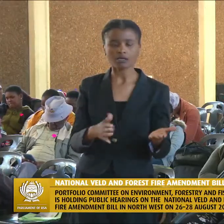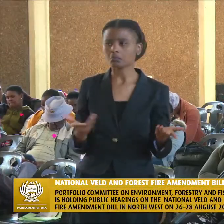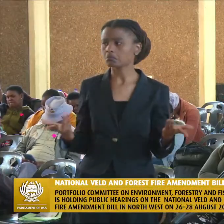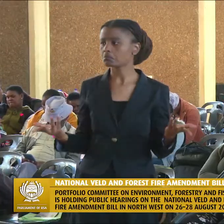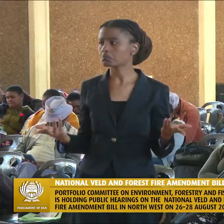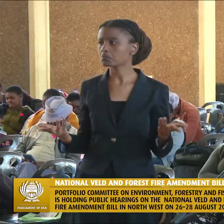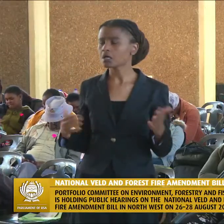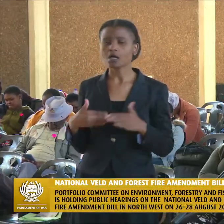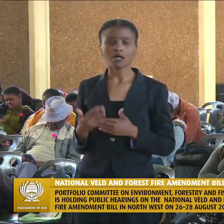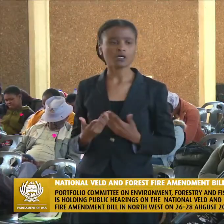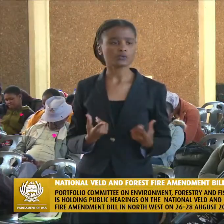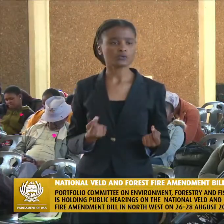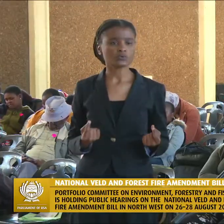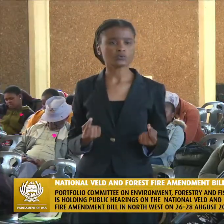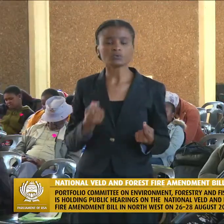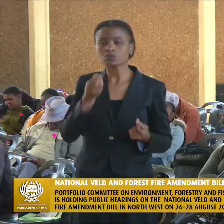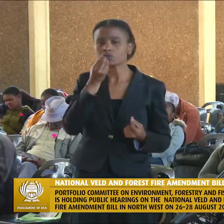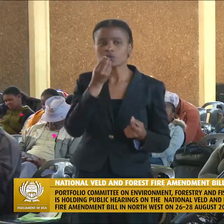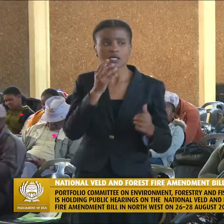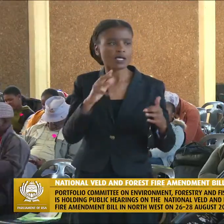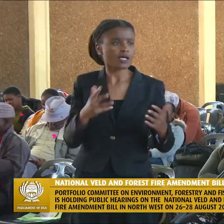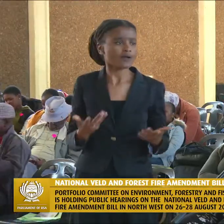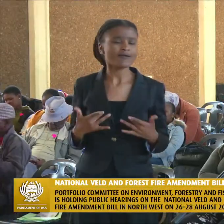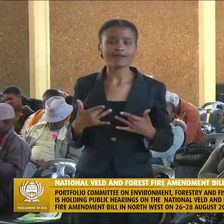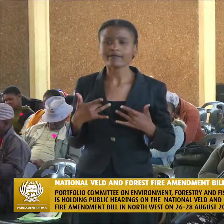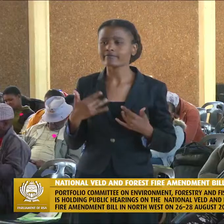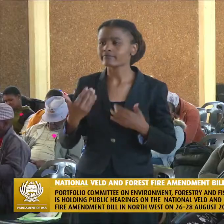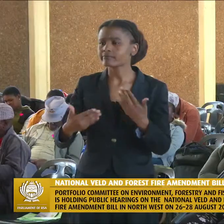been how is it going to survive